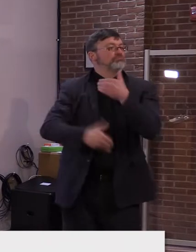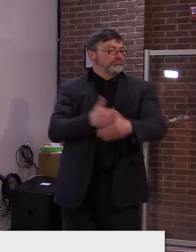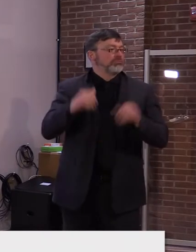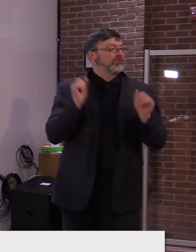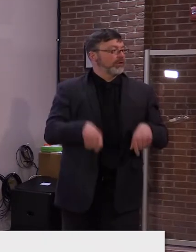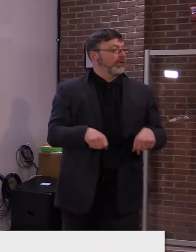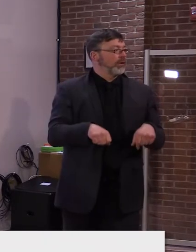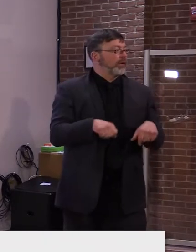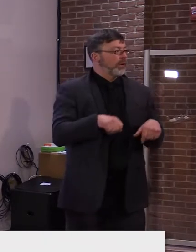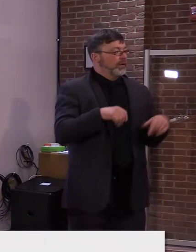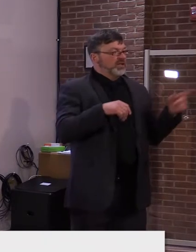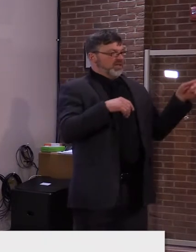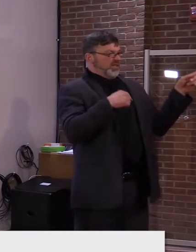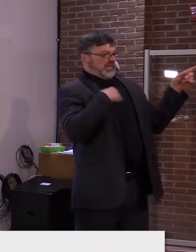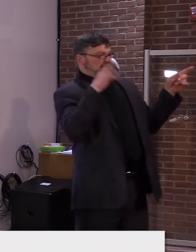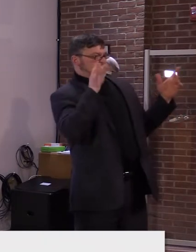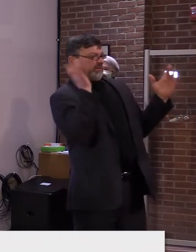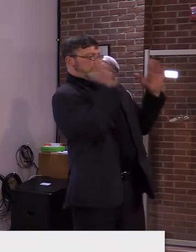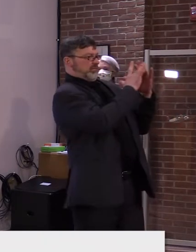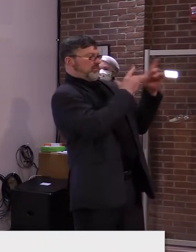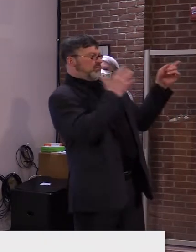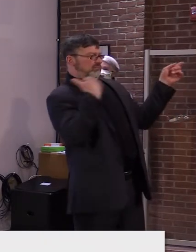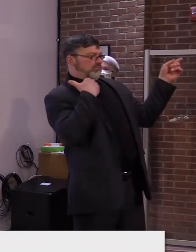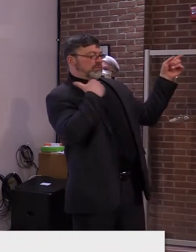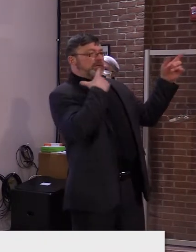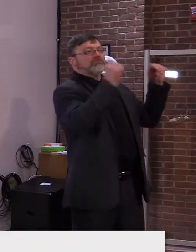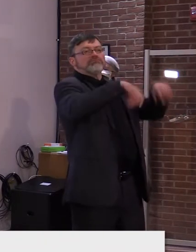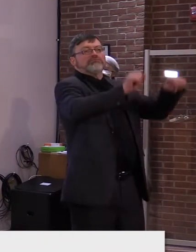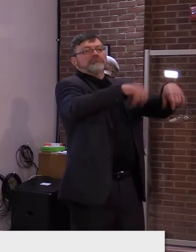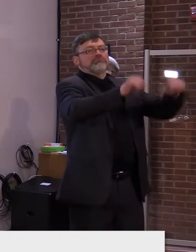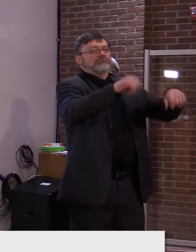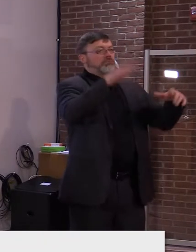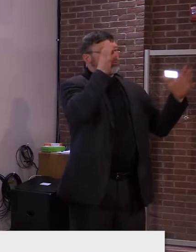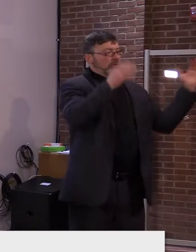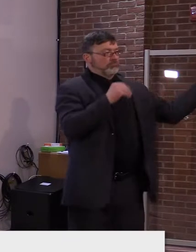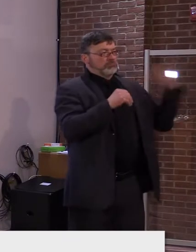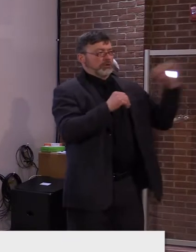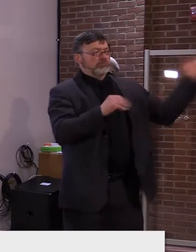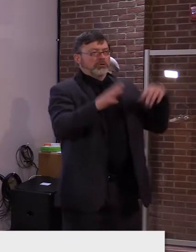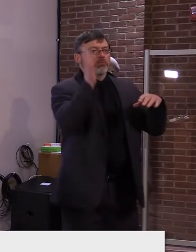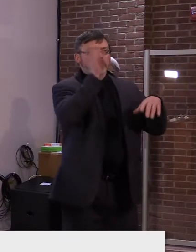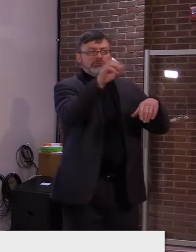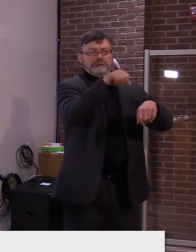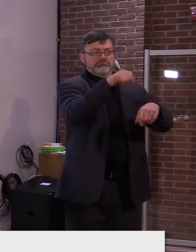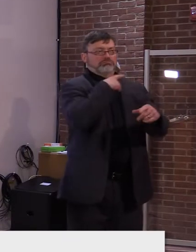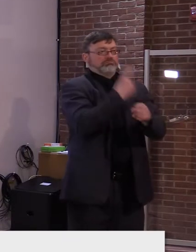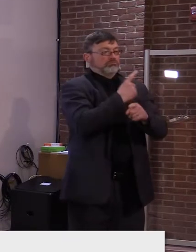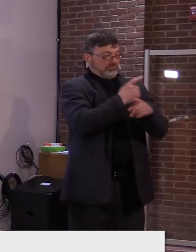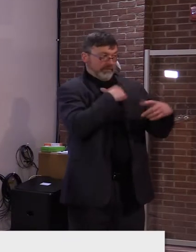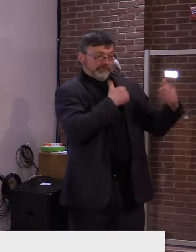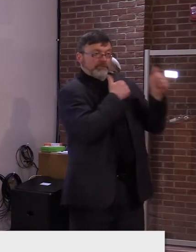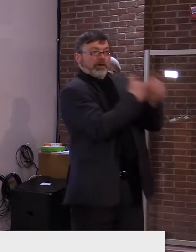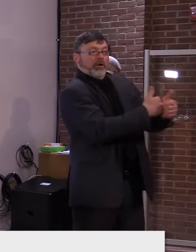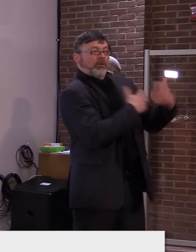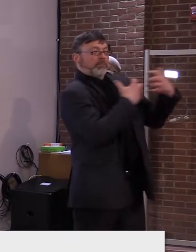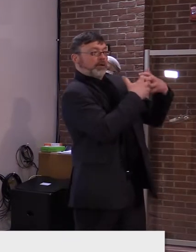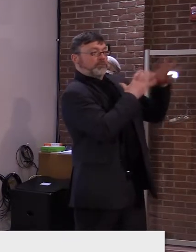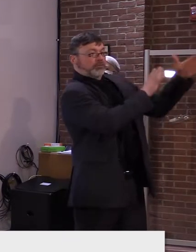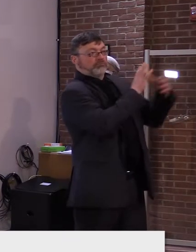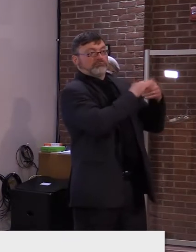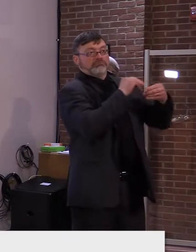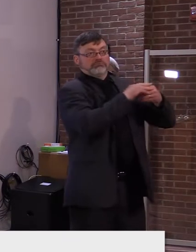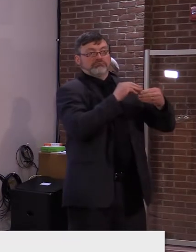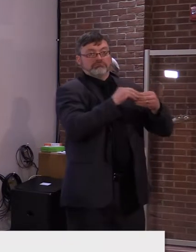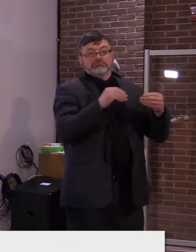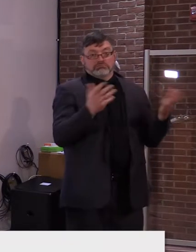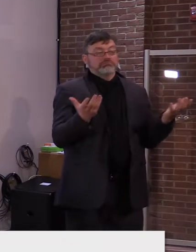vaccine allocation from the White House. I'll start off with the details for the group opening next week. After